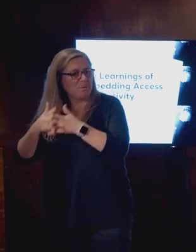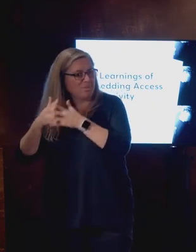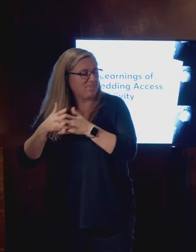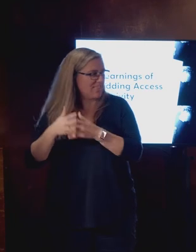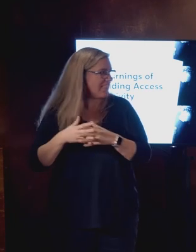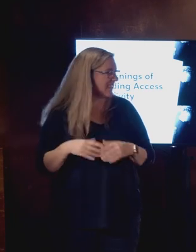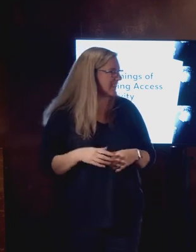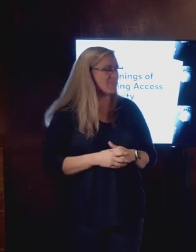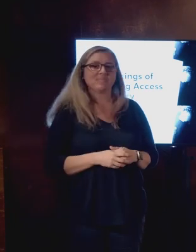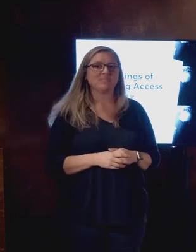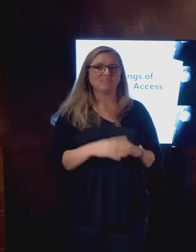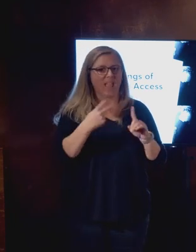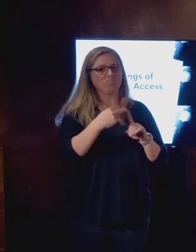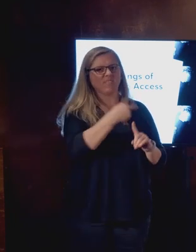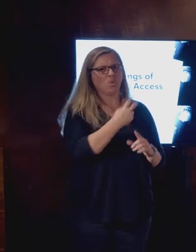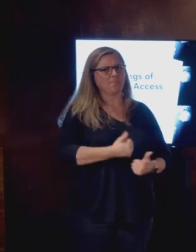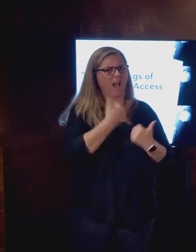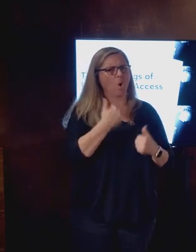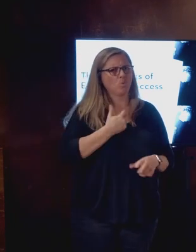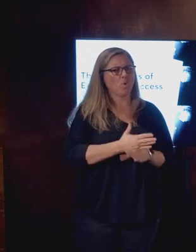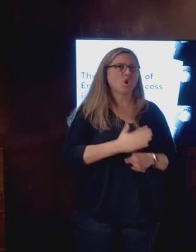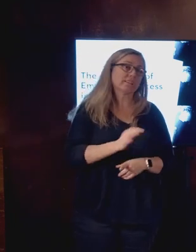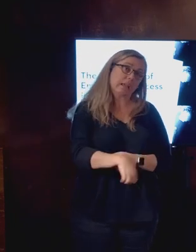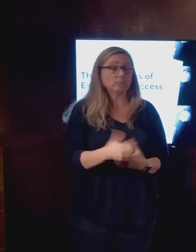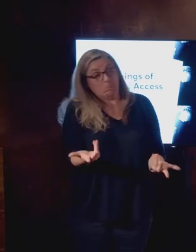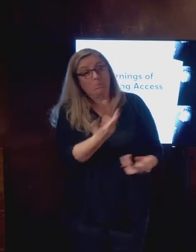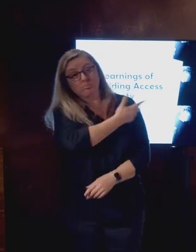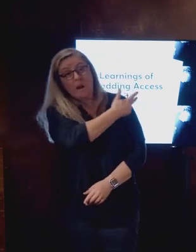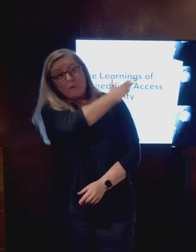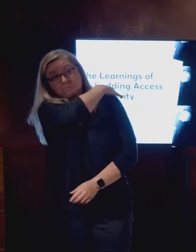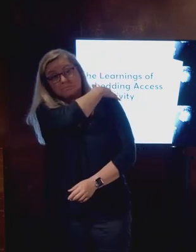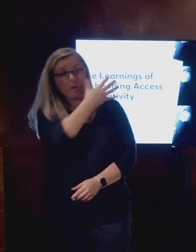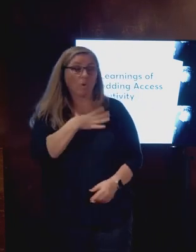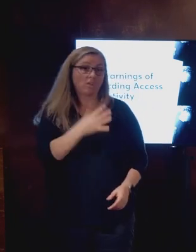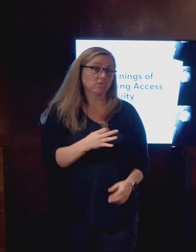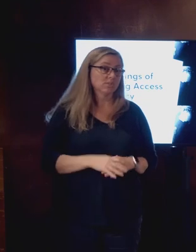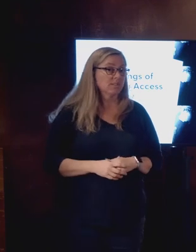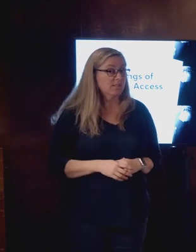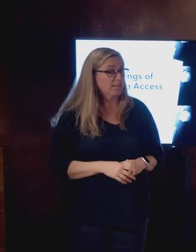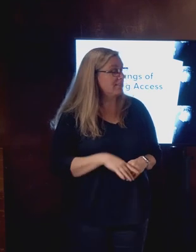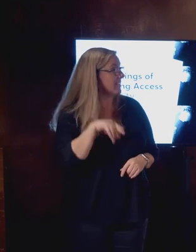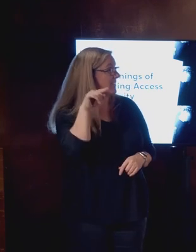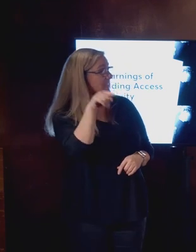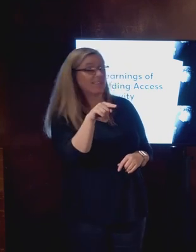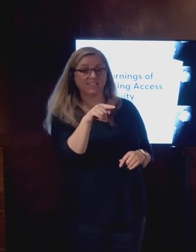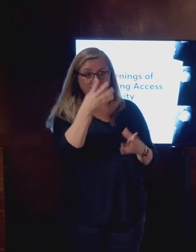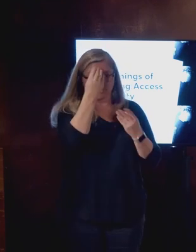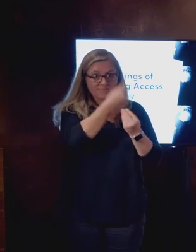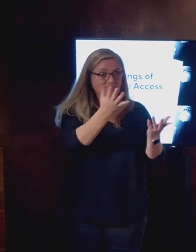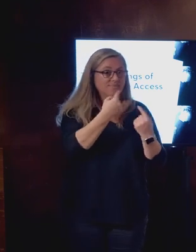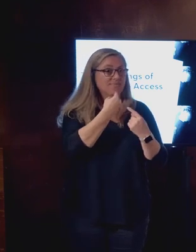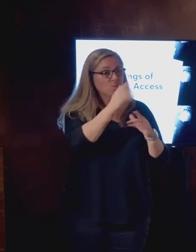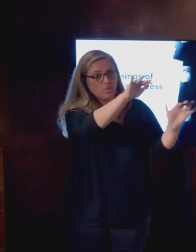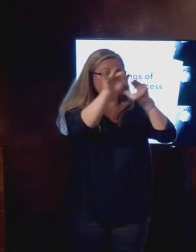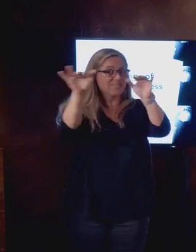and your own work? I'm reviewing my own work. Well, you it's said, very you know, good. You've got to get reviews however way you can. And, you know, tell your friends, tell